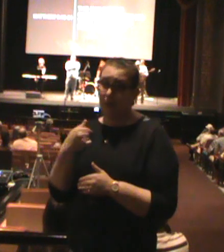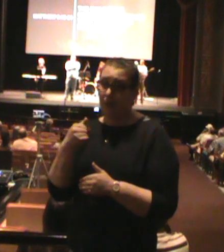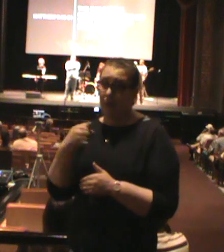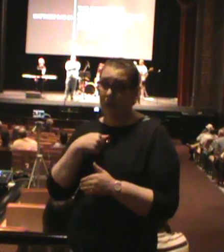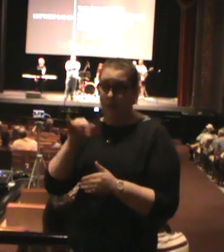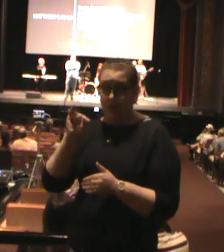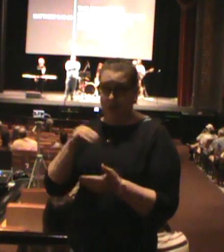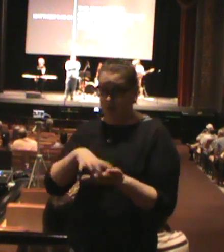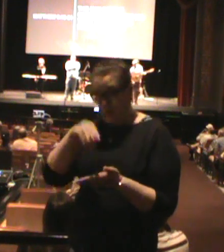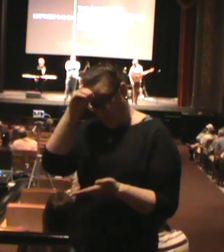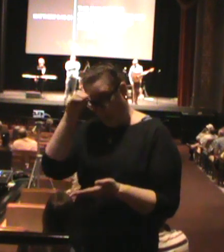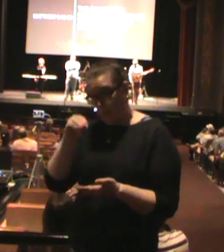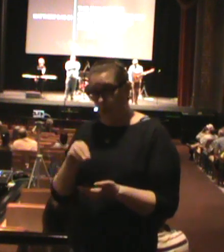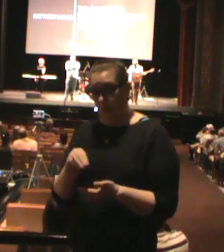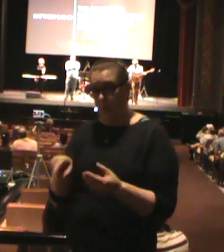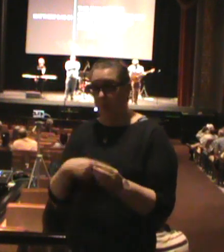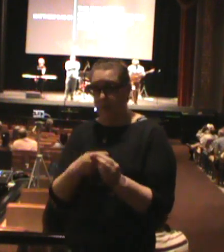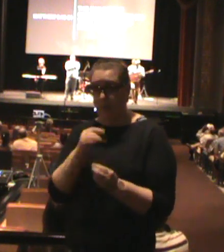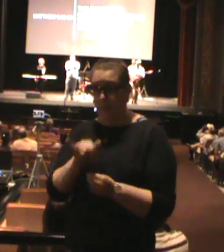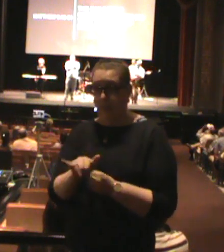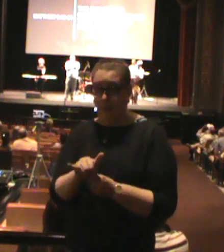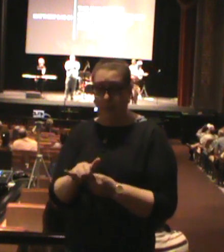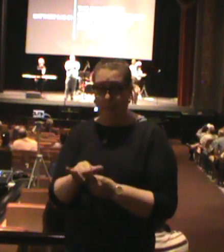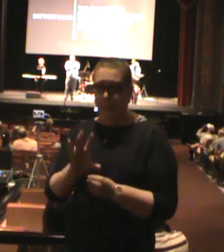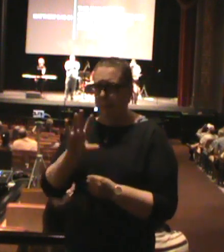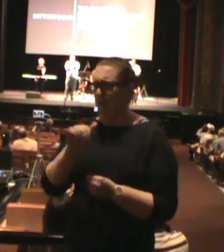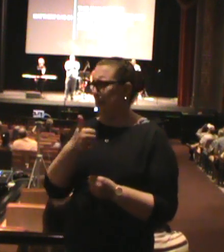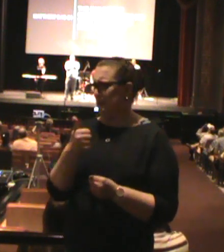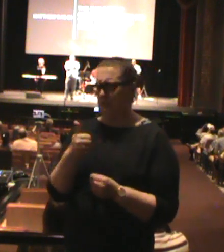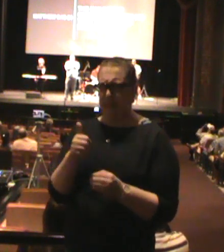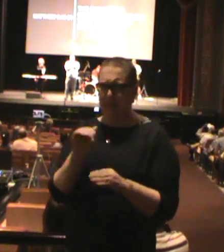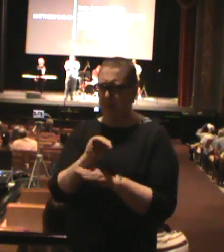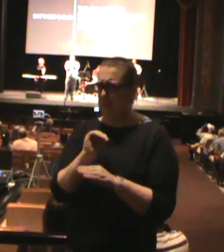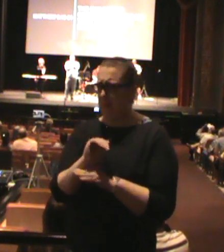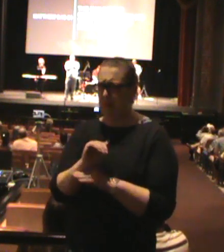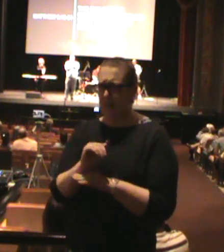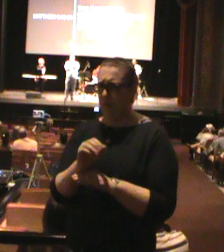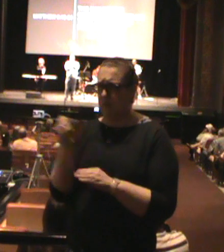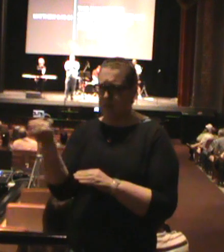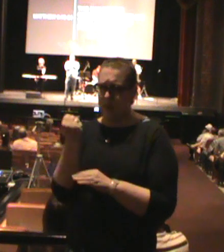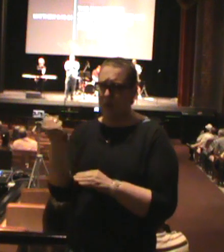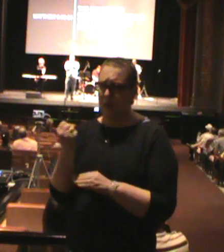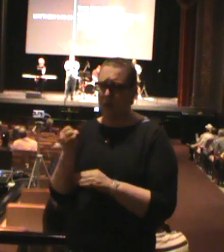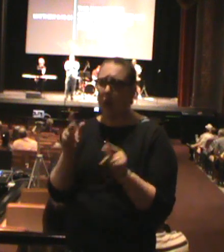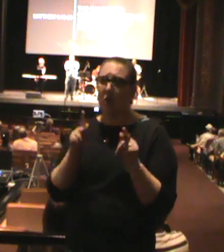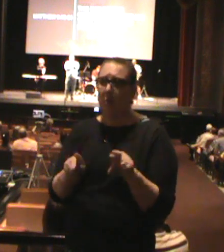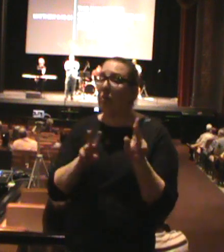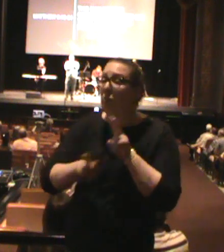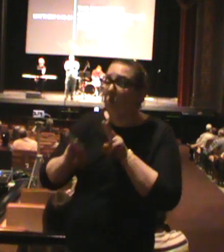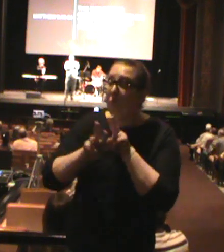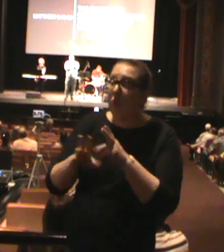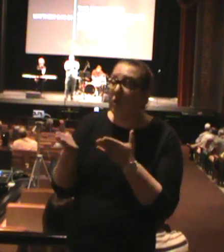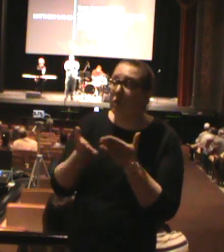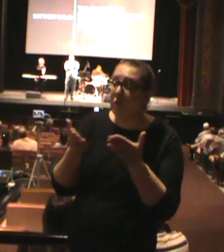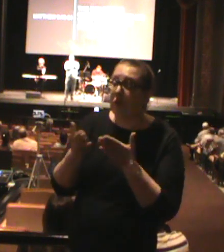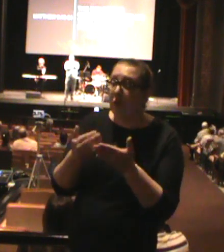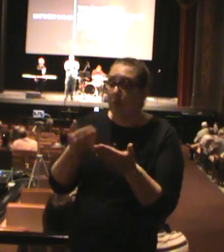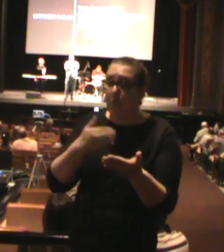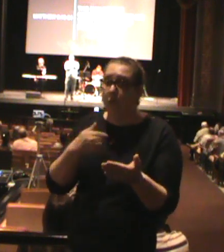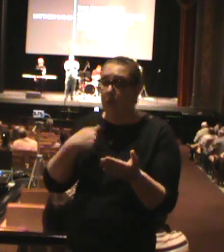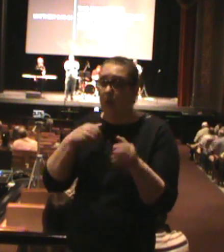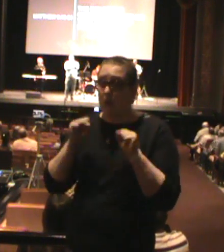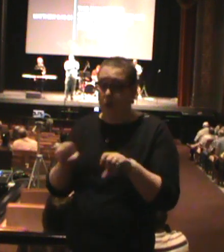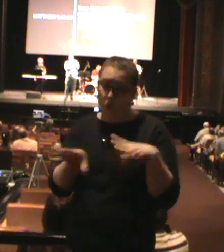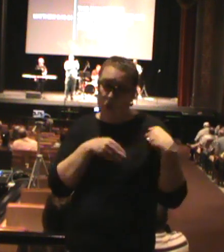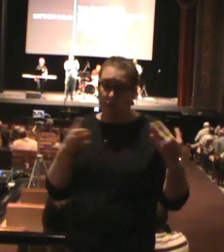about it at 10 o'clock Saturday night. Somebody was watching the service, and before I could